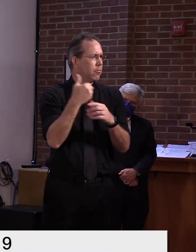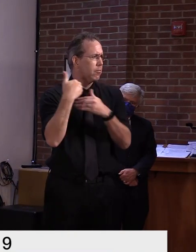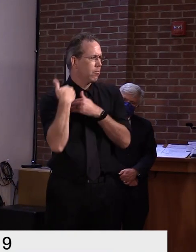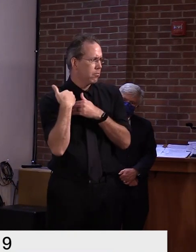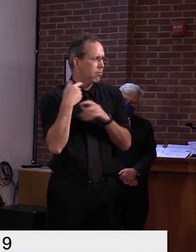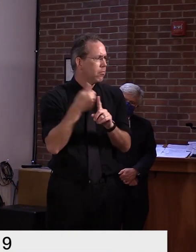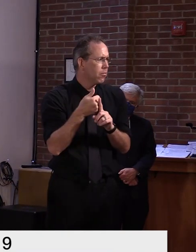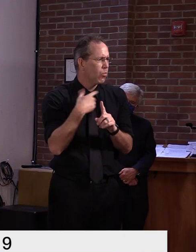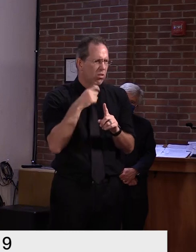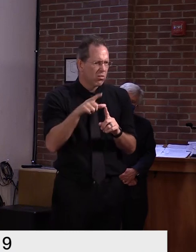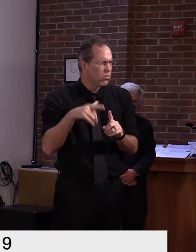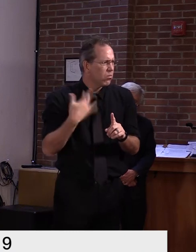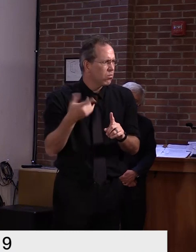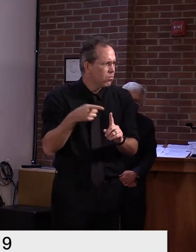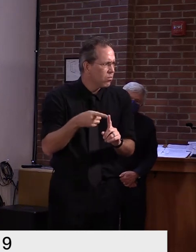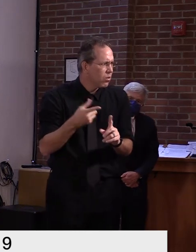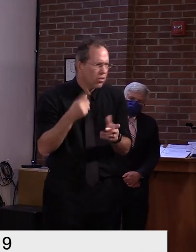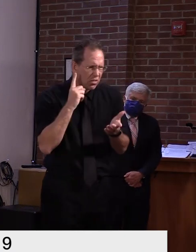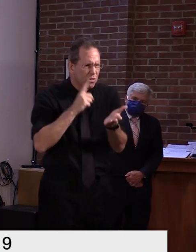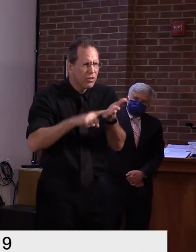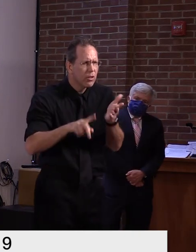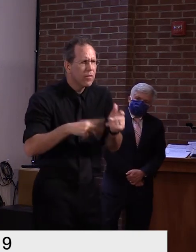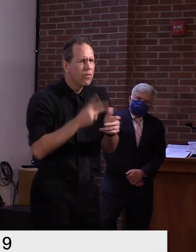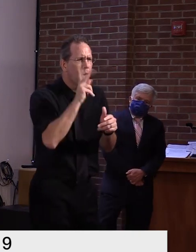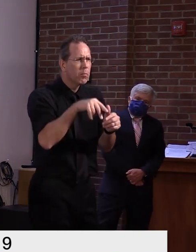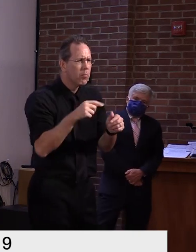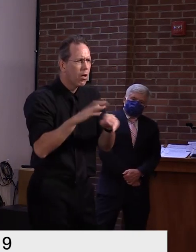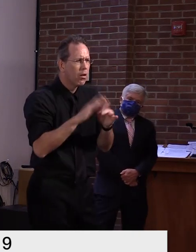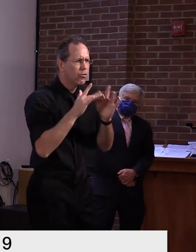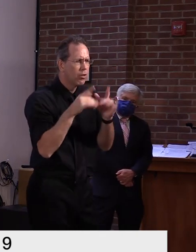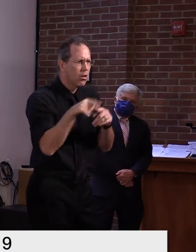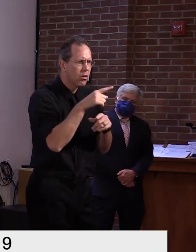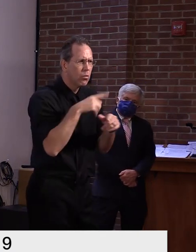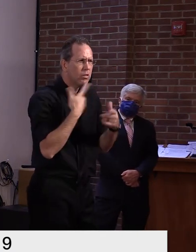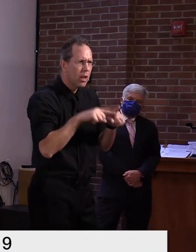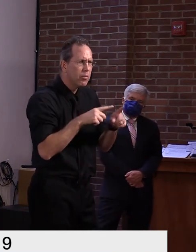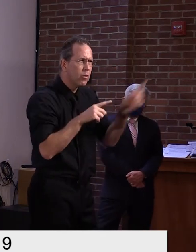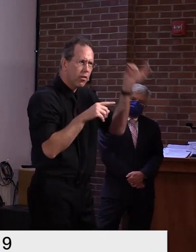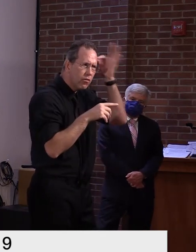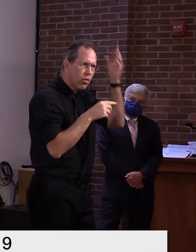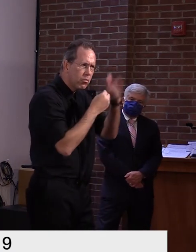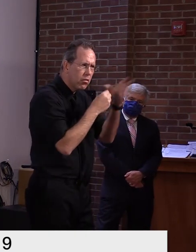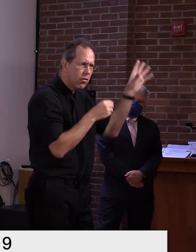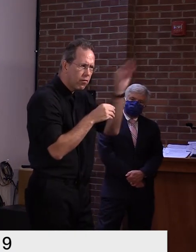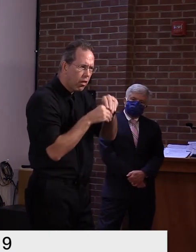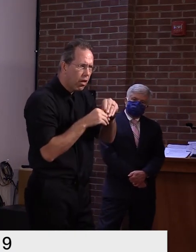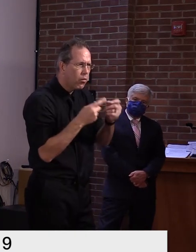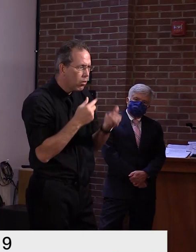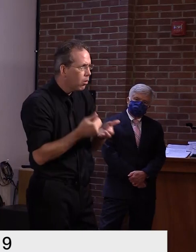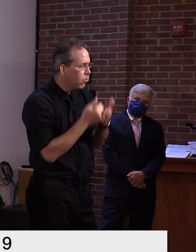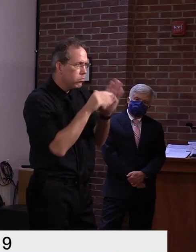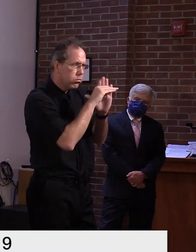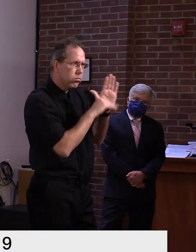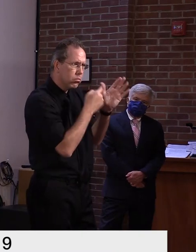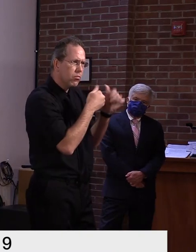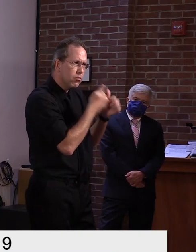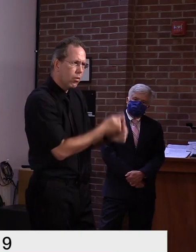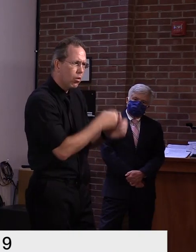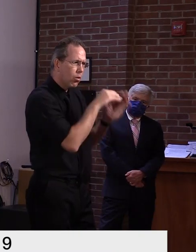broadband expansion across rural Vermont and across rural United States as well, because this is a big